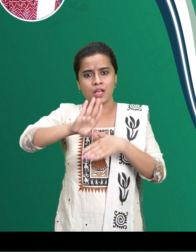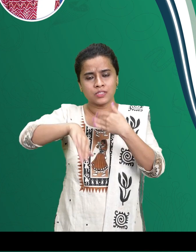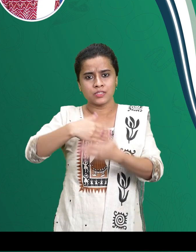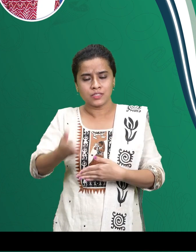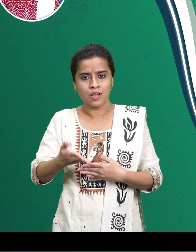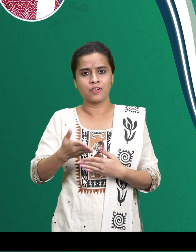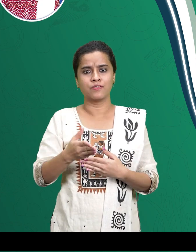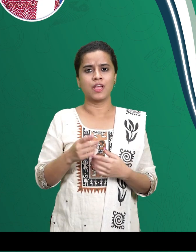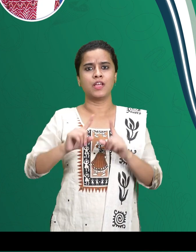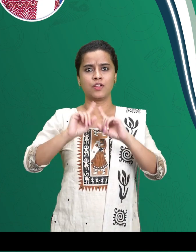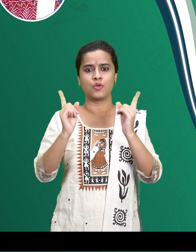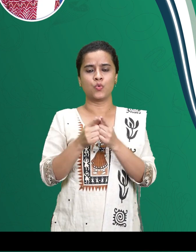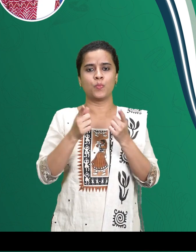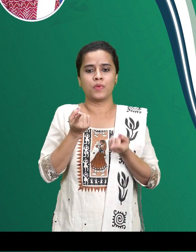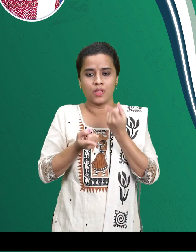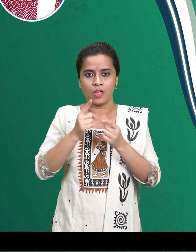laboratories.